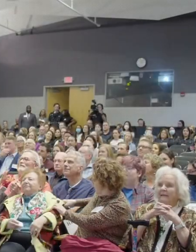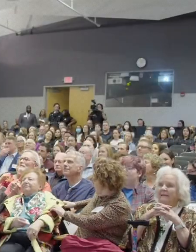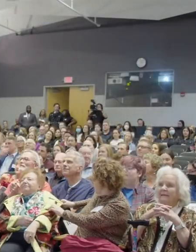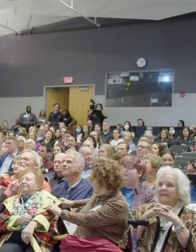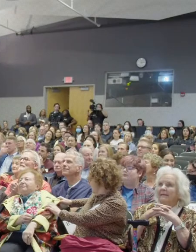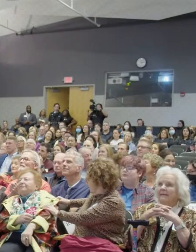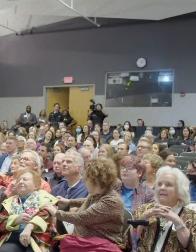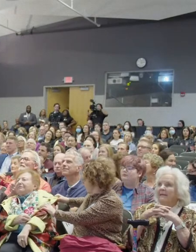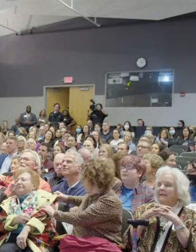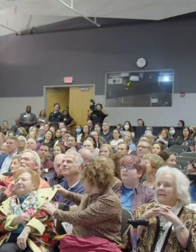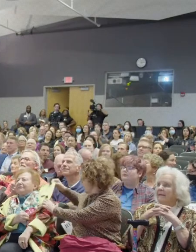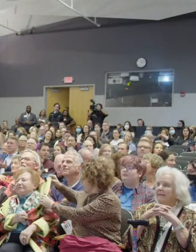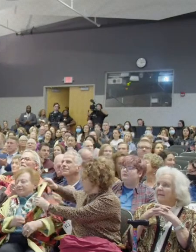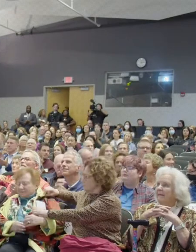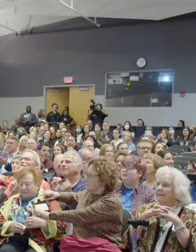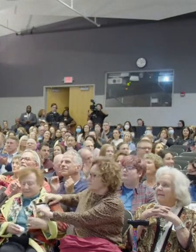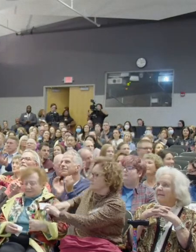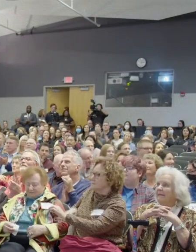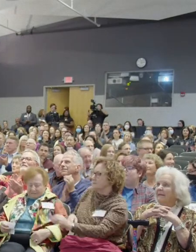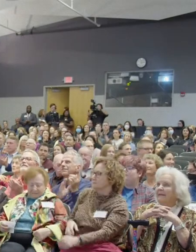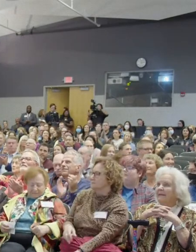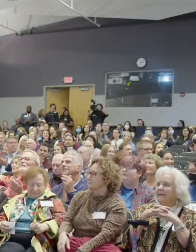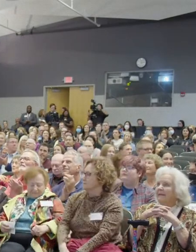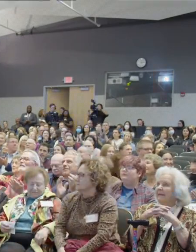George Spooner.